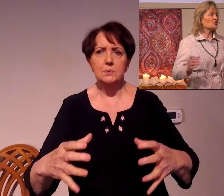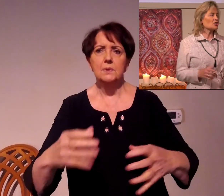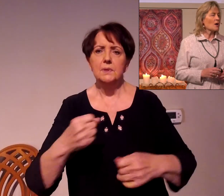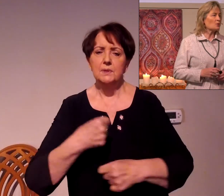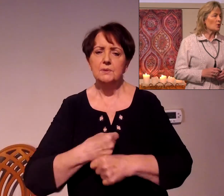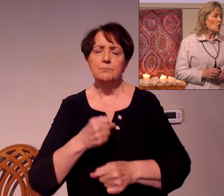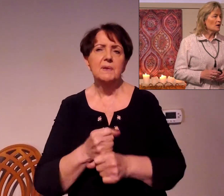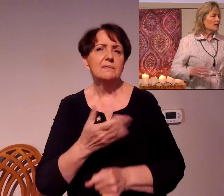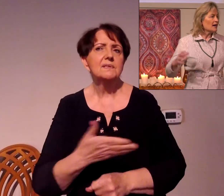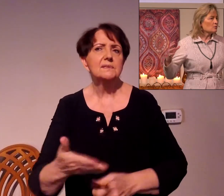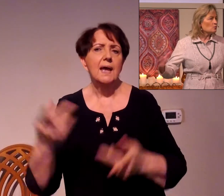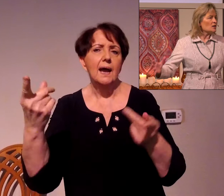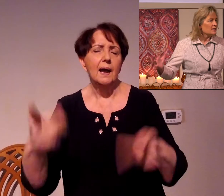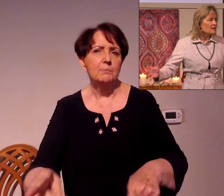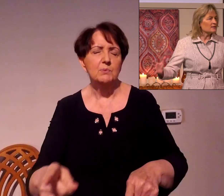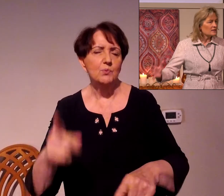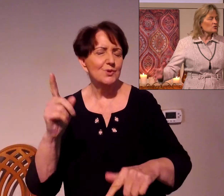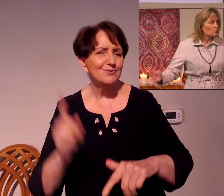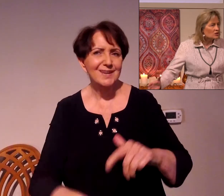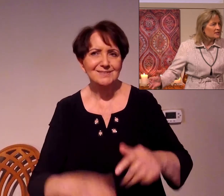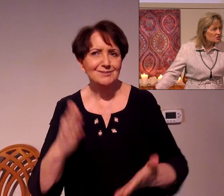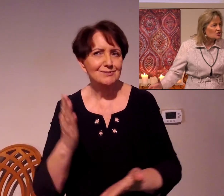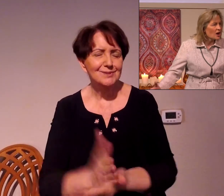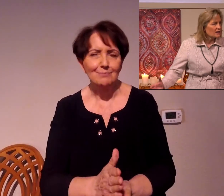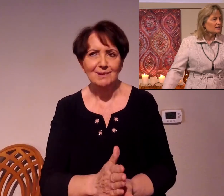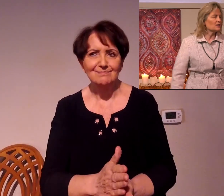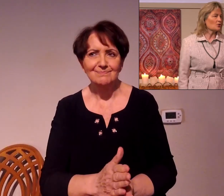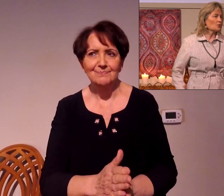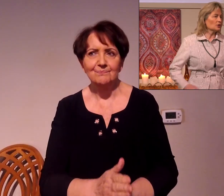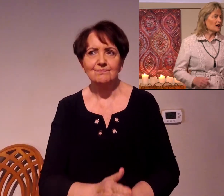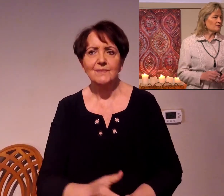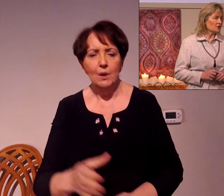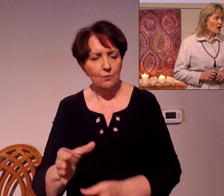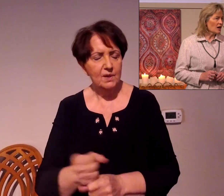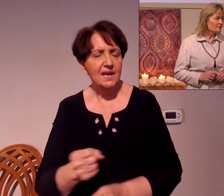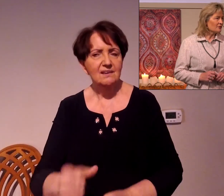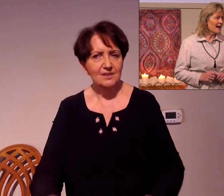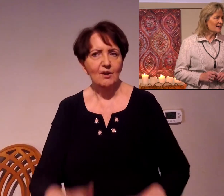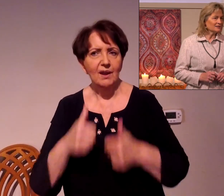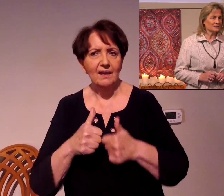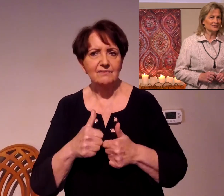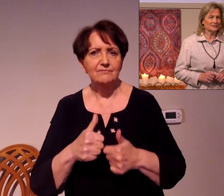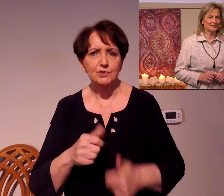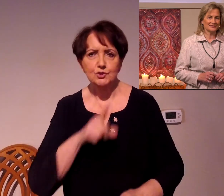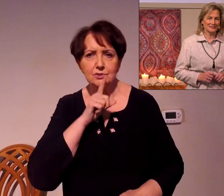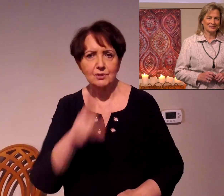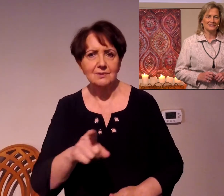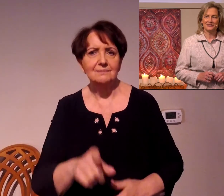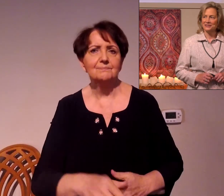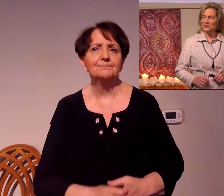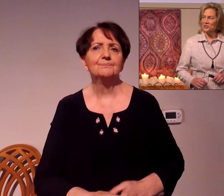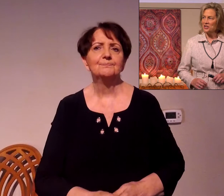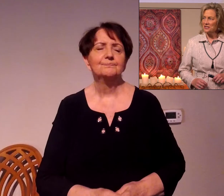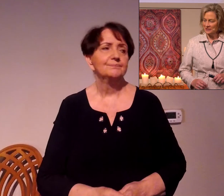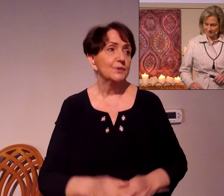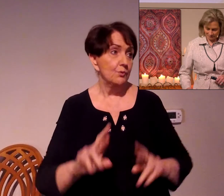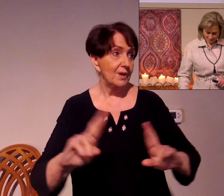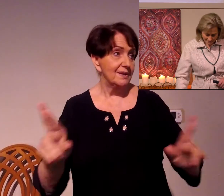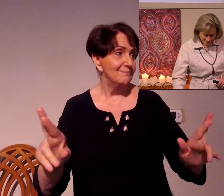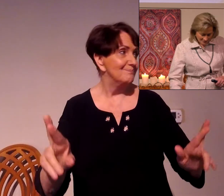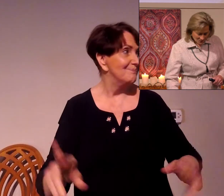is unstoppable. And we get this really solid in our own life. Are y'all up for that?